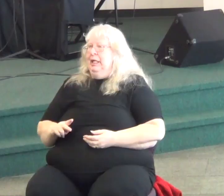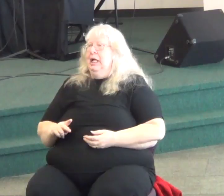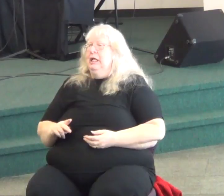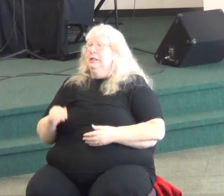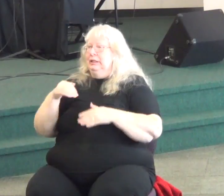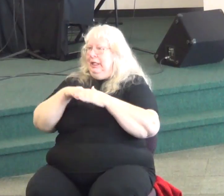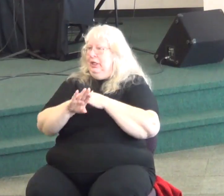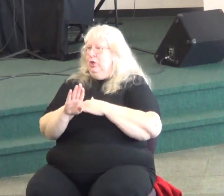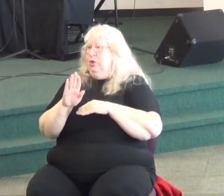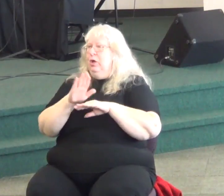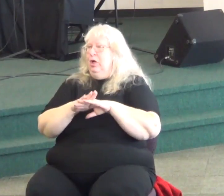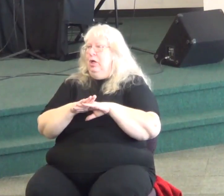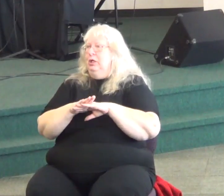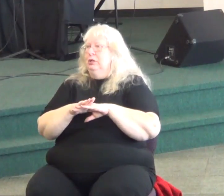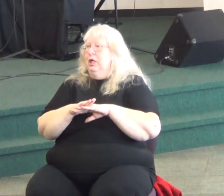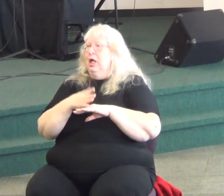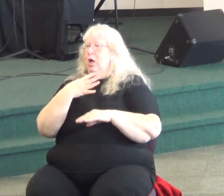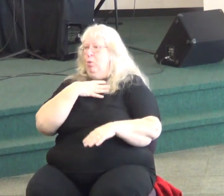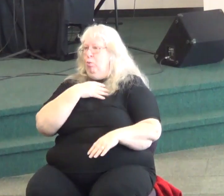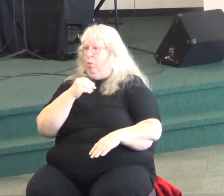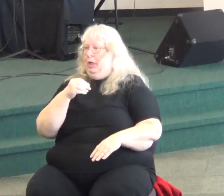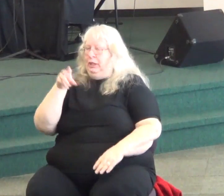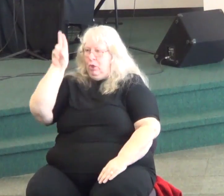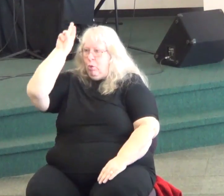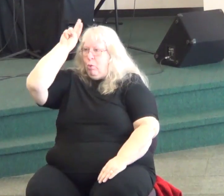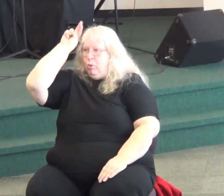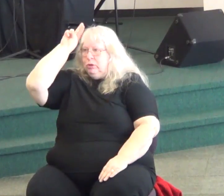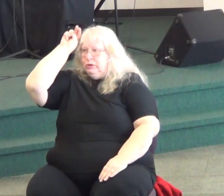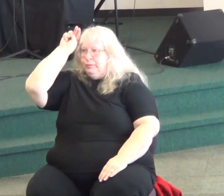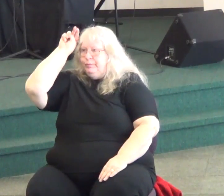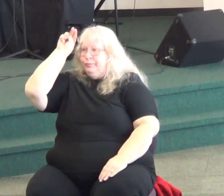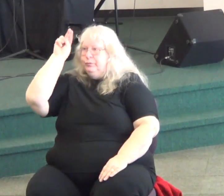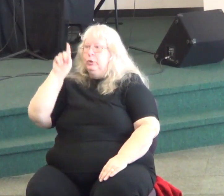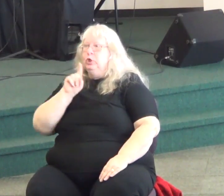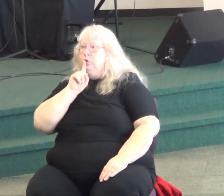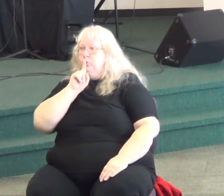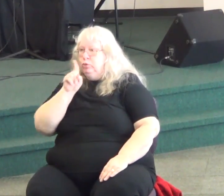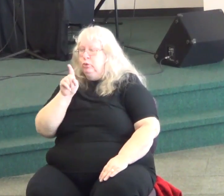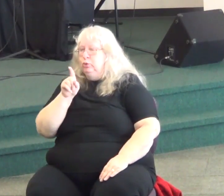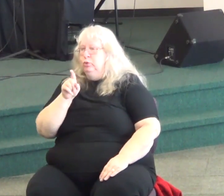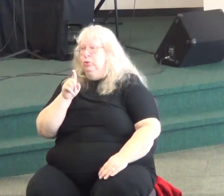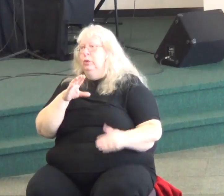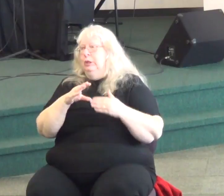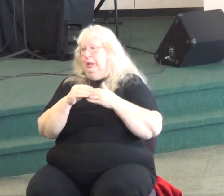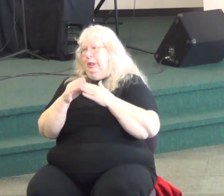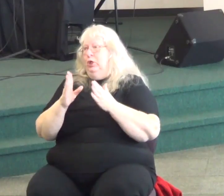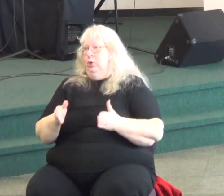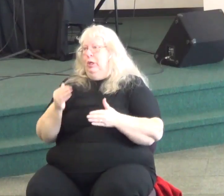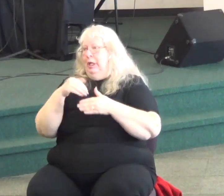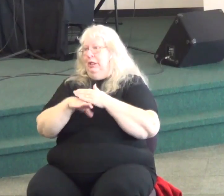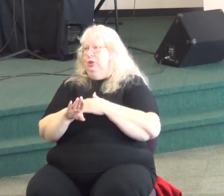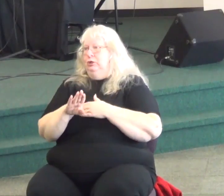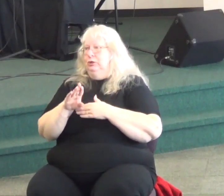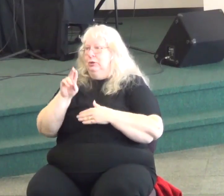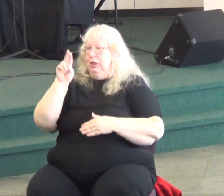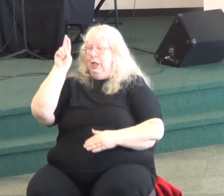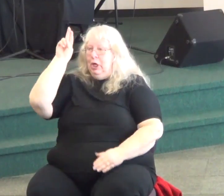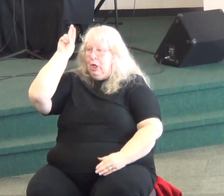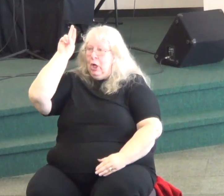white horse. I've shared with you before, I used to tell the kids, they'd ask, are there animals in heaven?